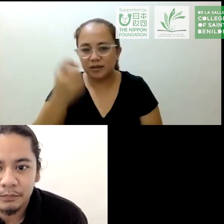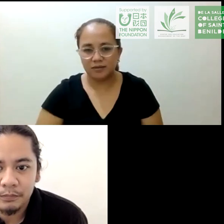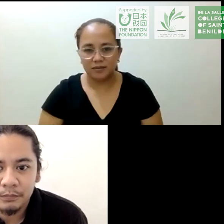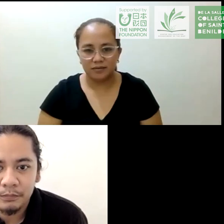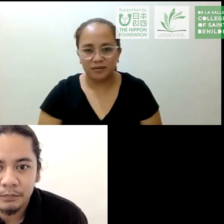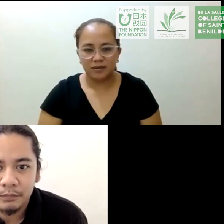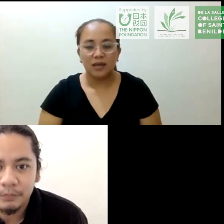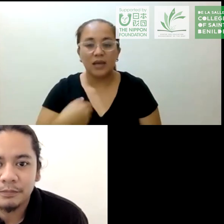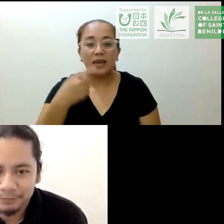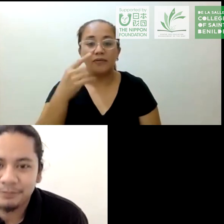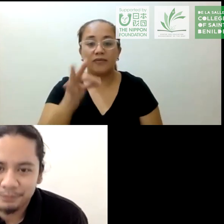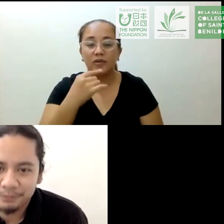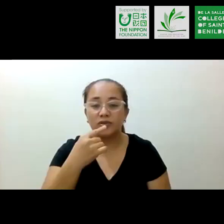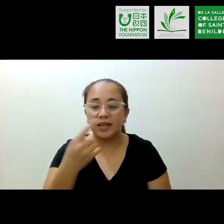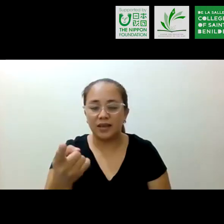when you say